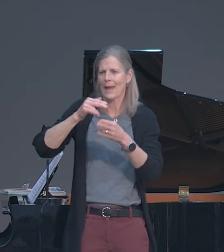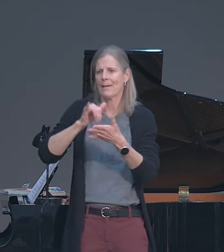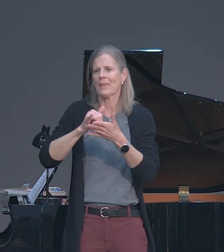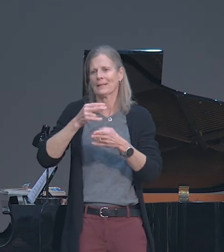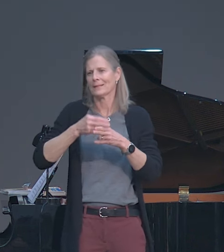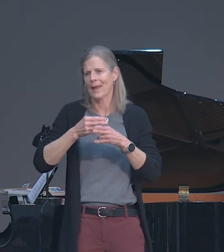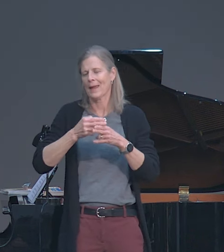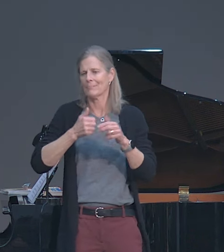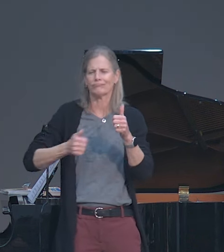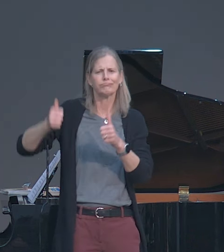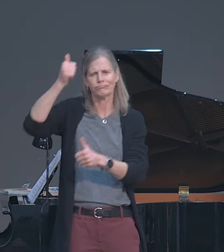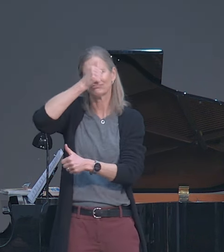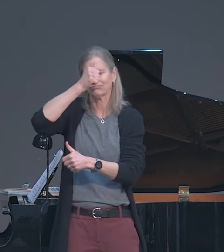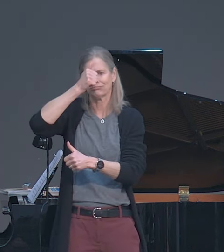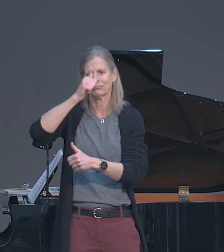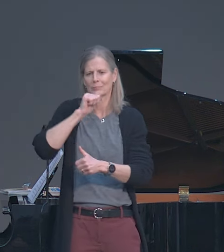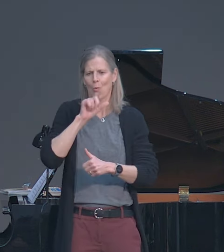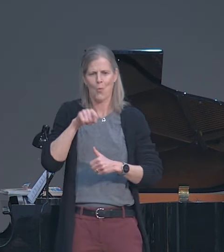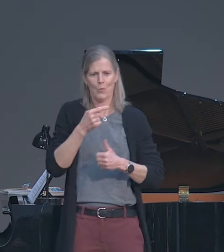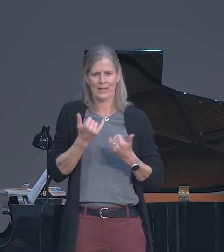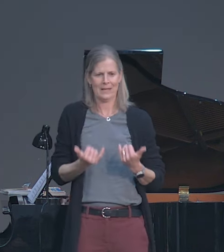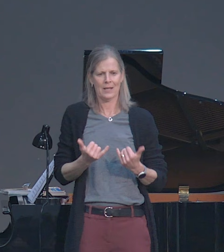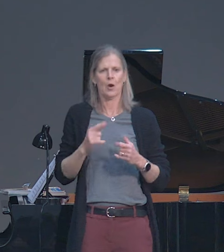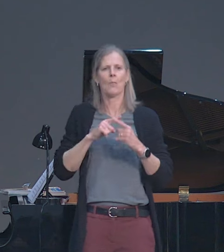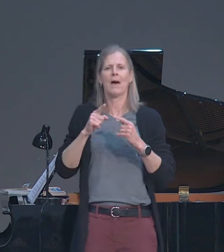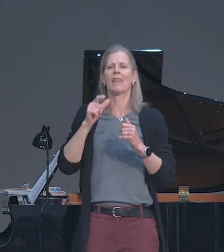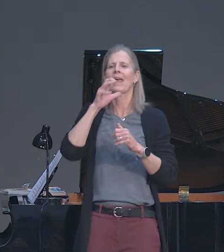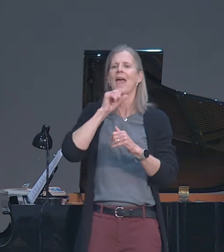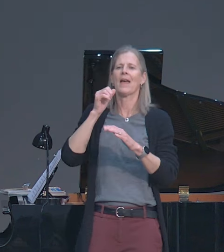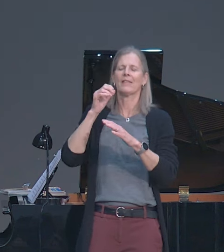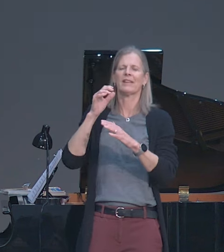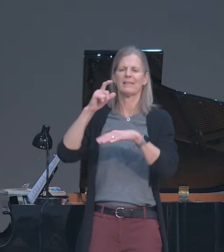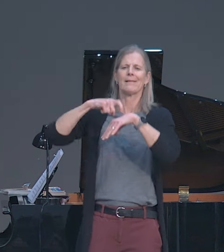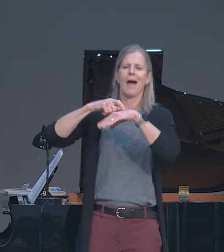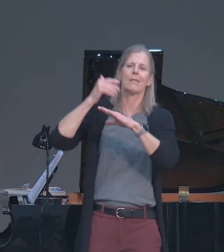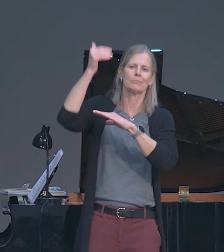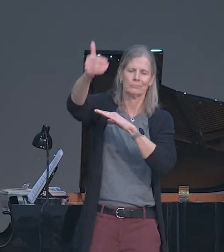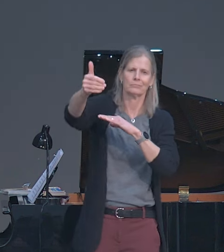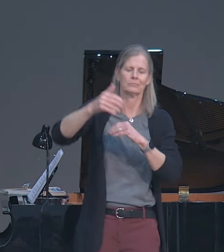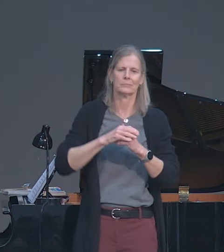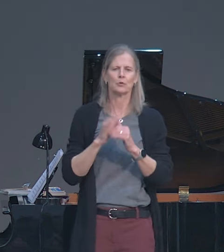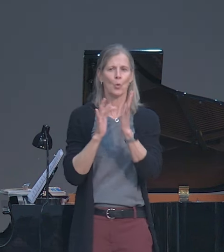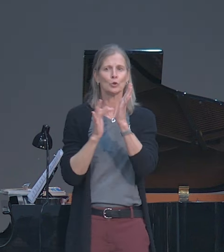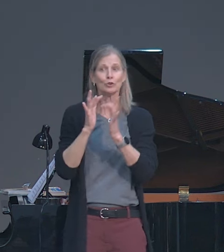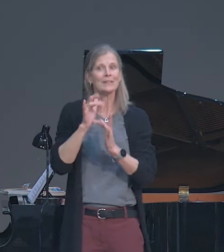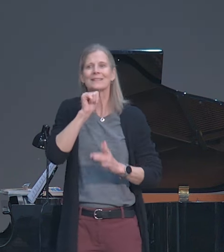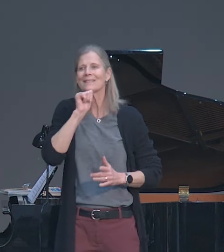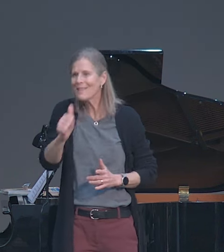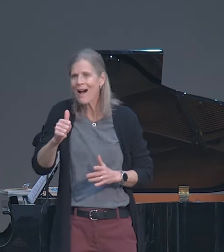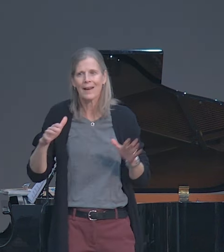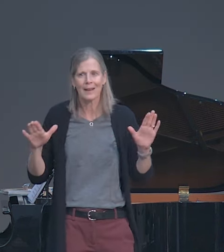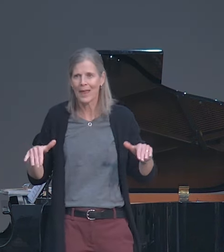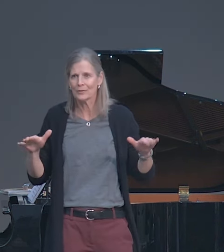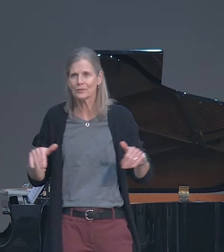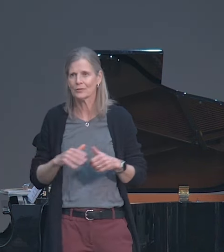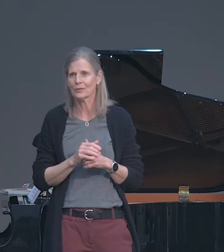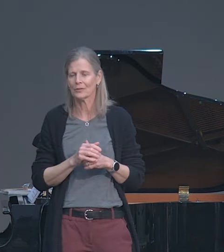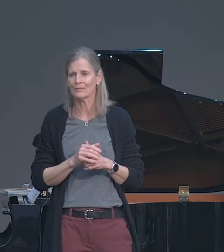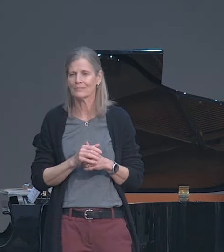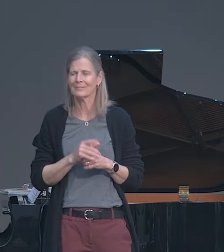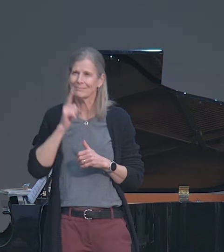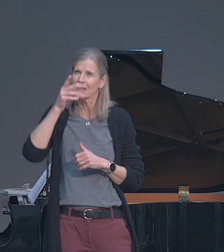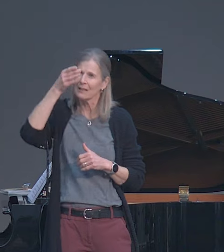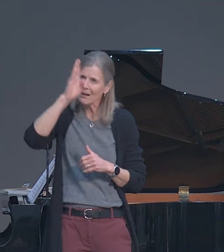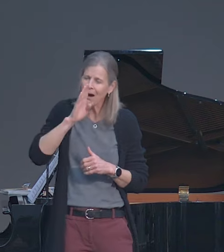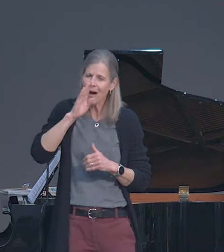named, not only in this age, but also in the one that is to come. So Jesus is no angel. As God, he's